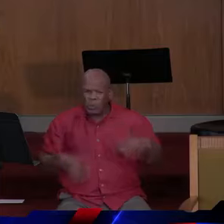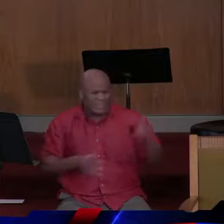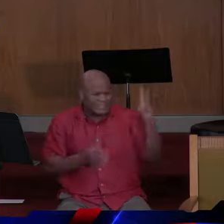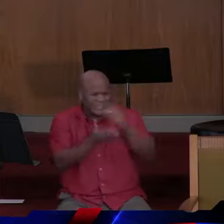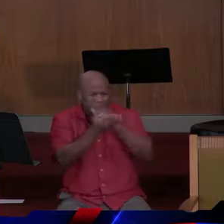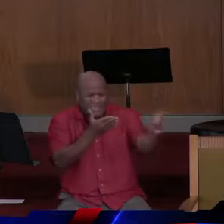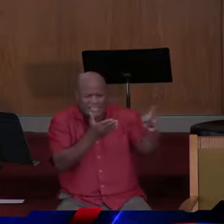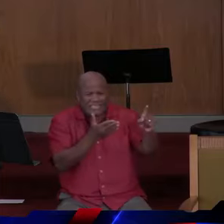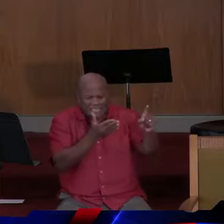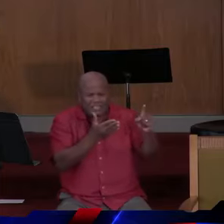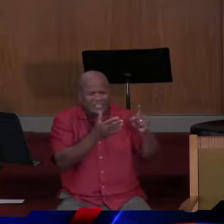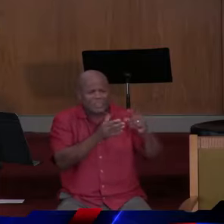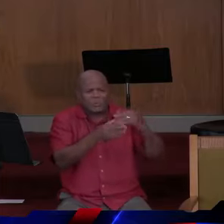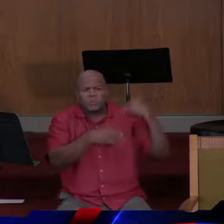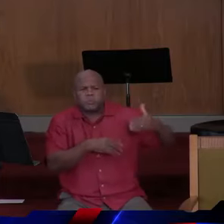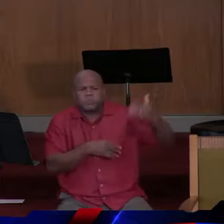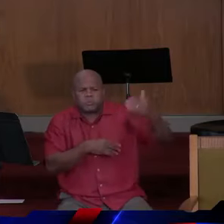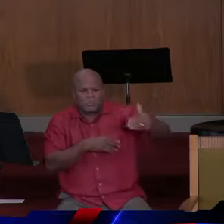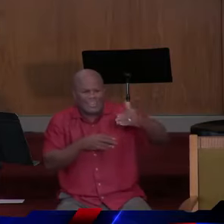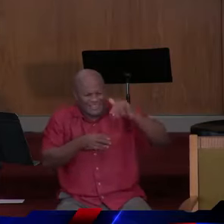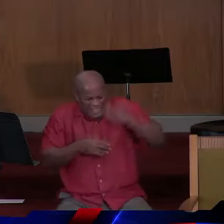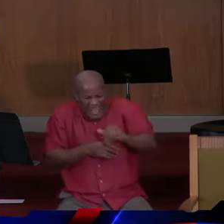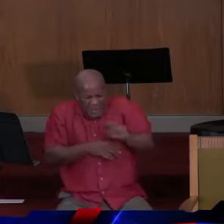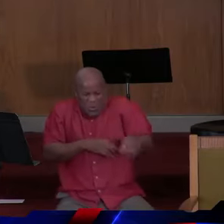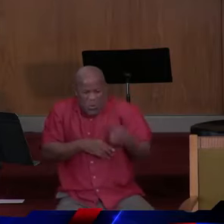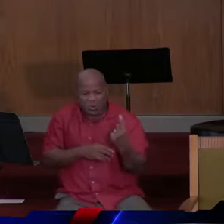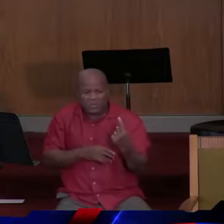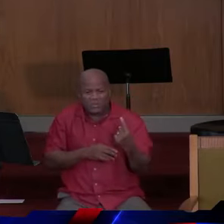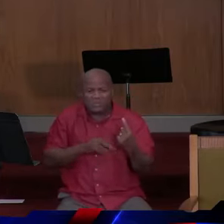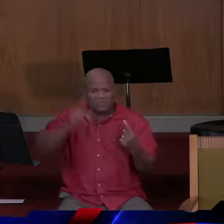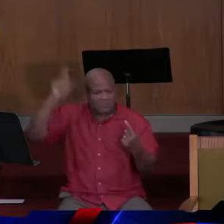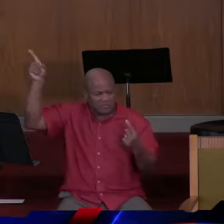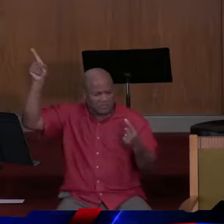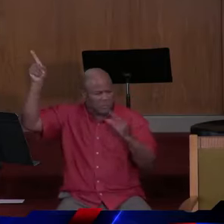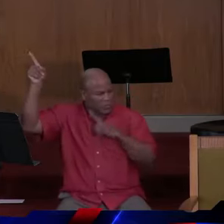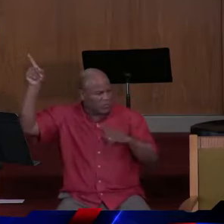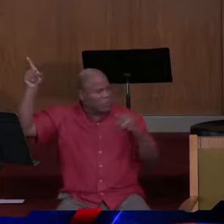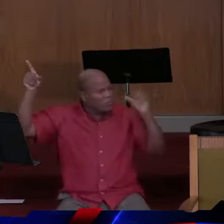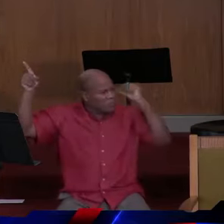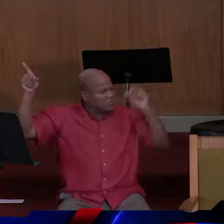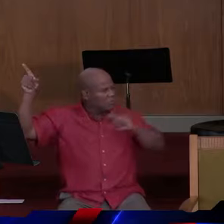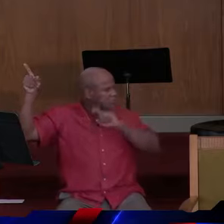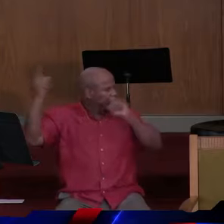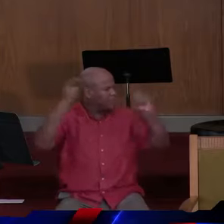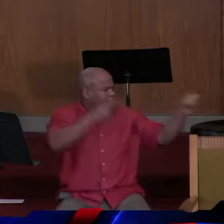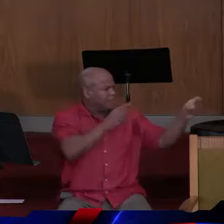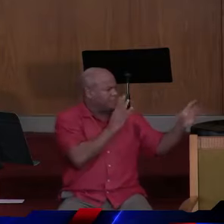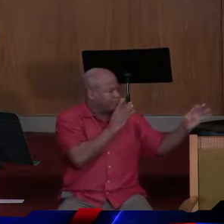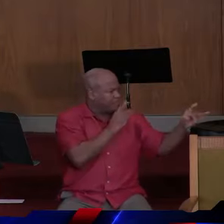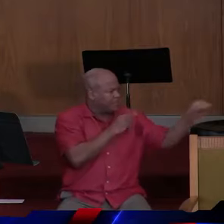on just that part. The Lord gave a word to Moses. Moses gave instruction, word to